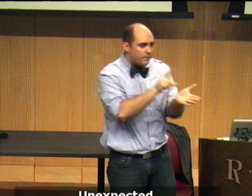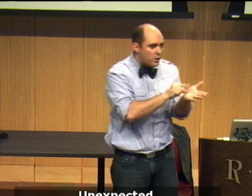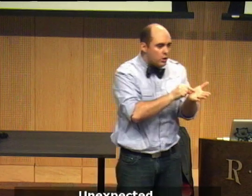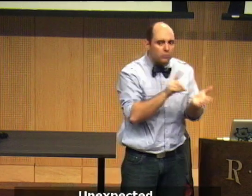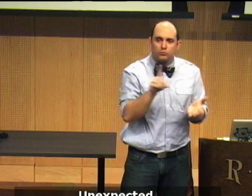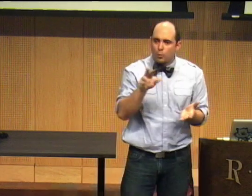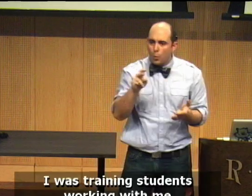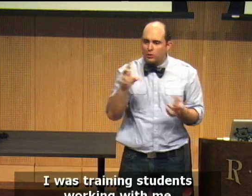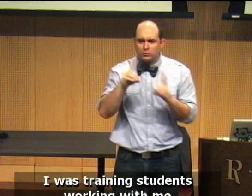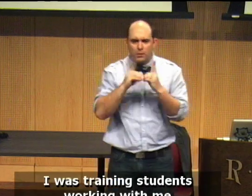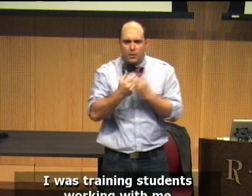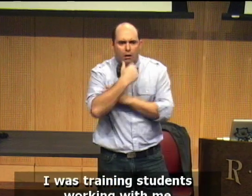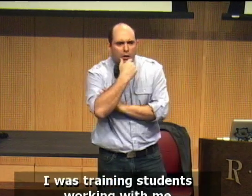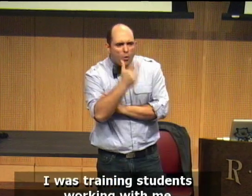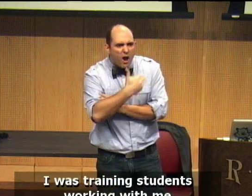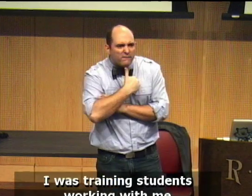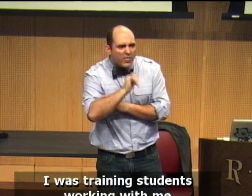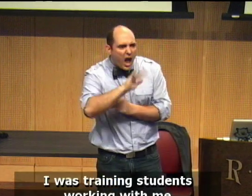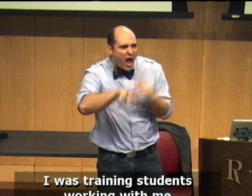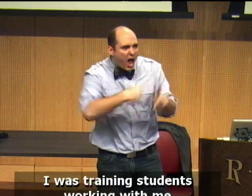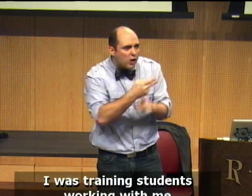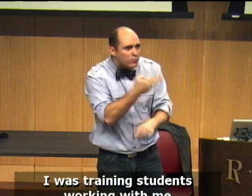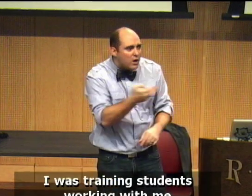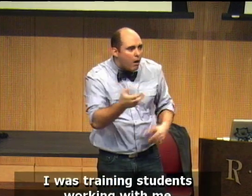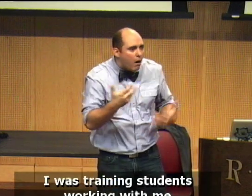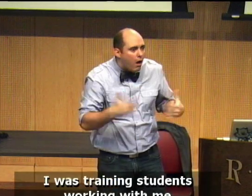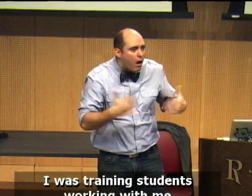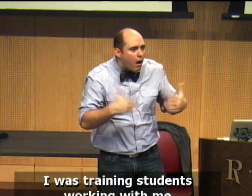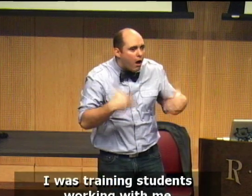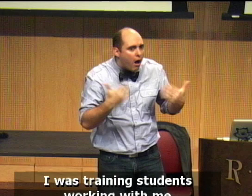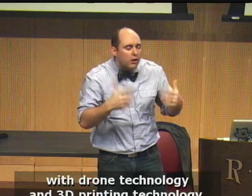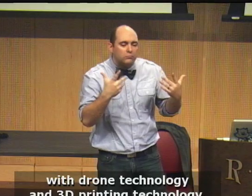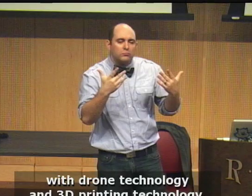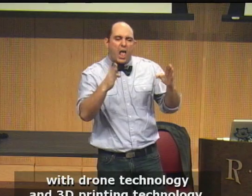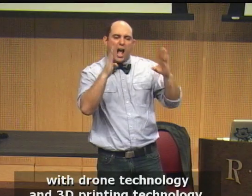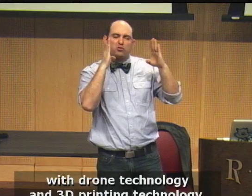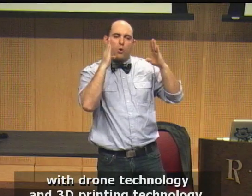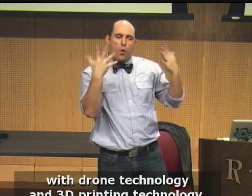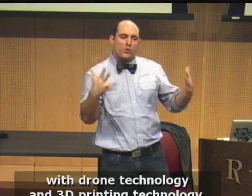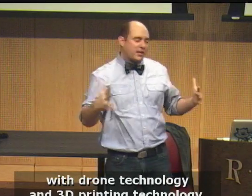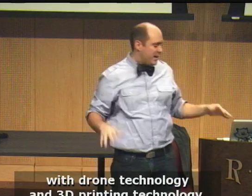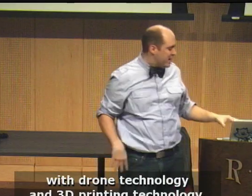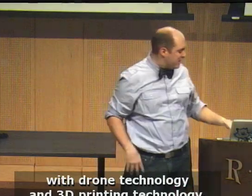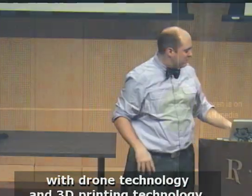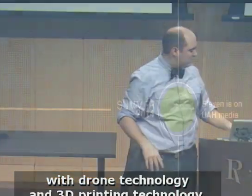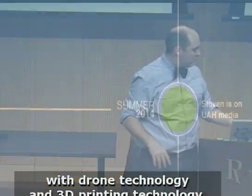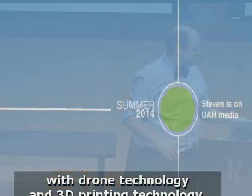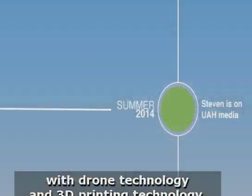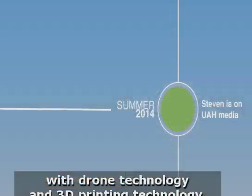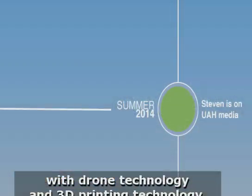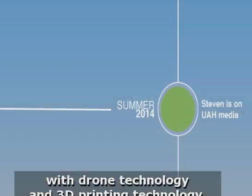Unexpected. I was training students working with me with drone technology and 3D printing